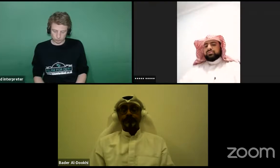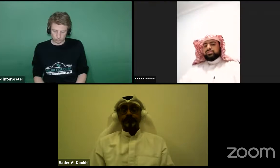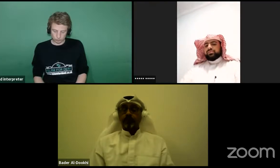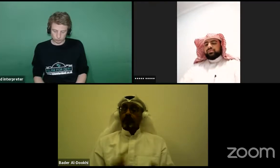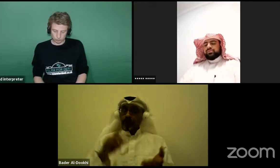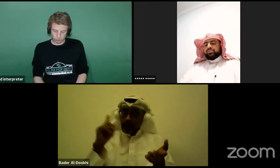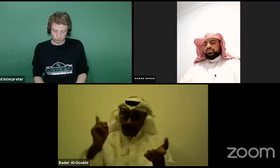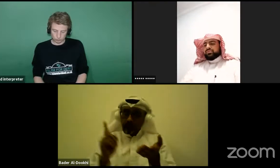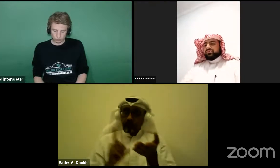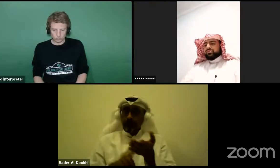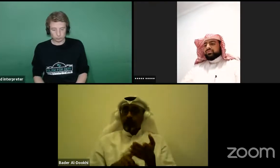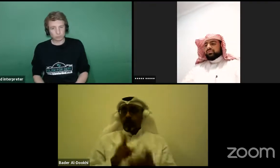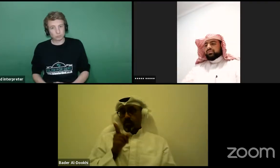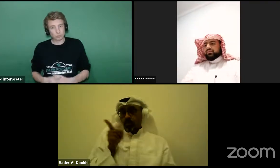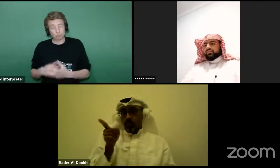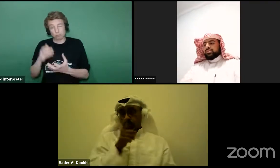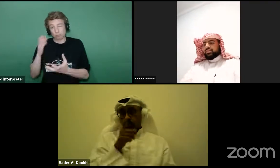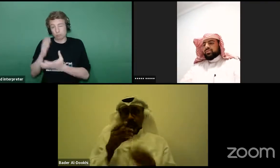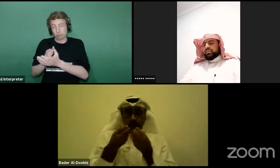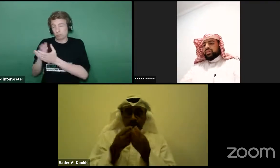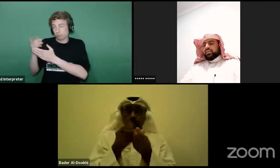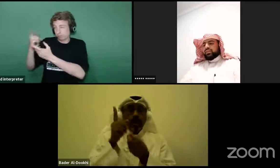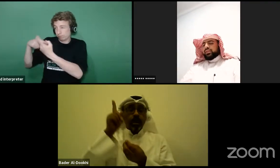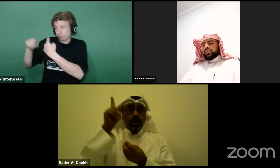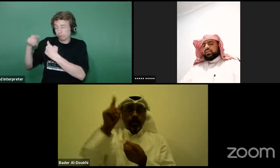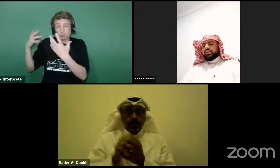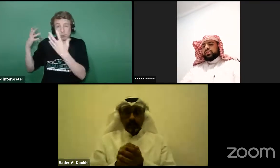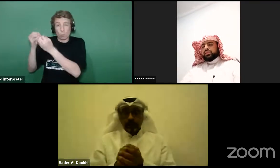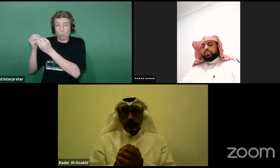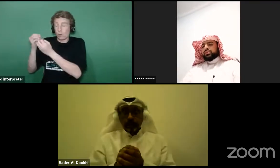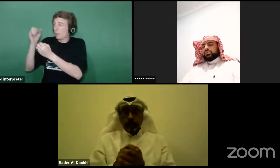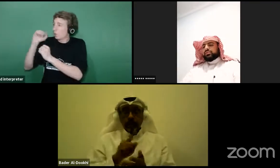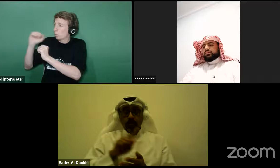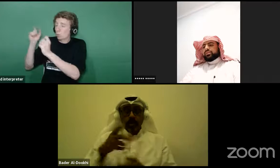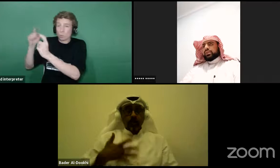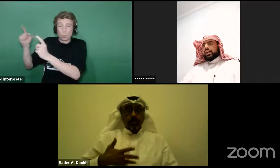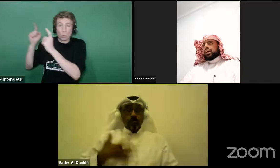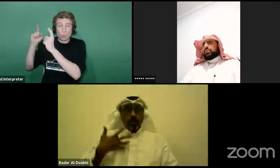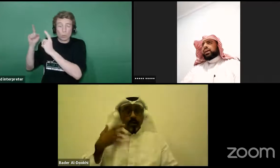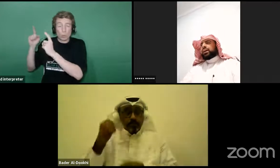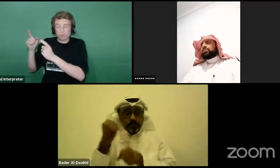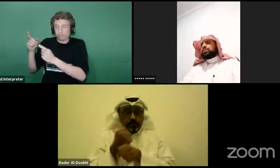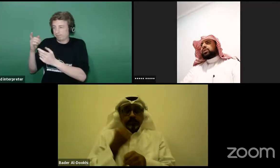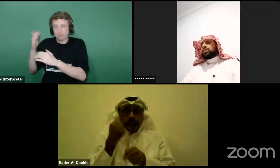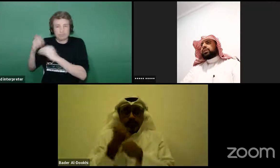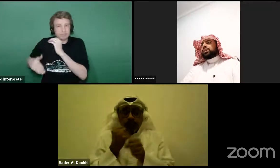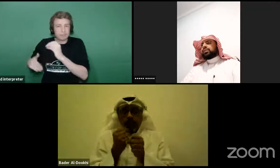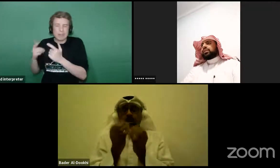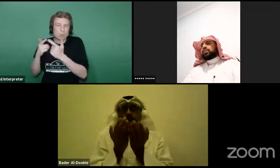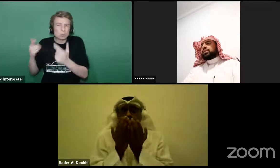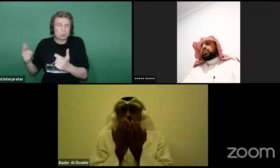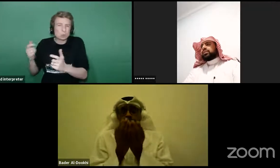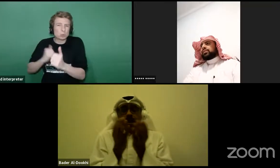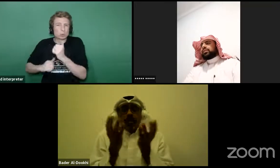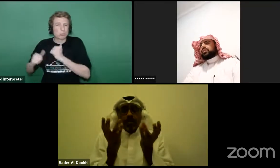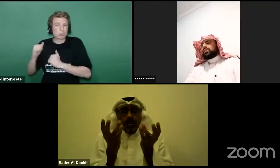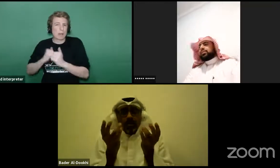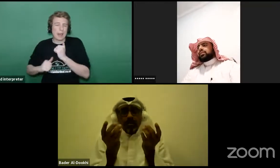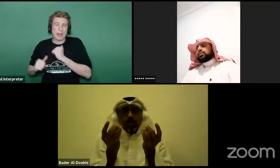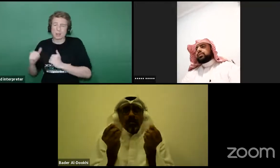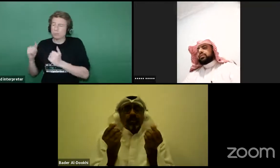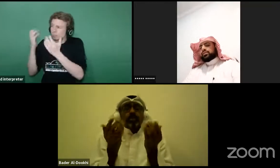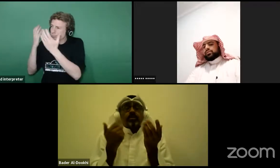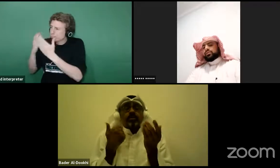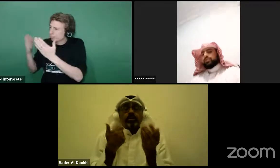Surely those who are with your Lord are never too proud to perform acts of worship to him, but they glorify his